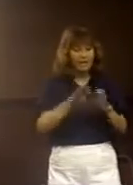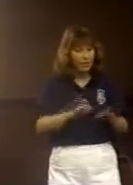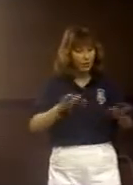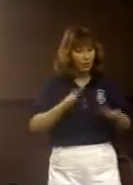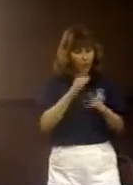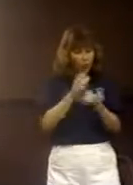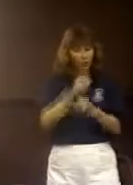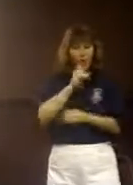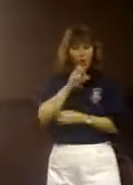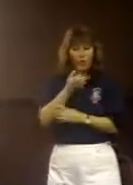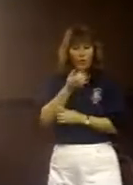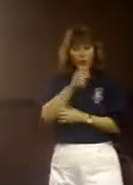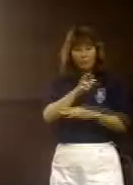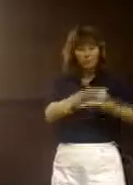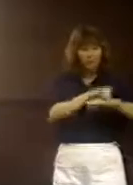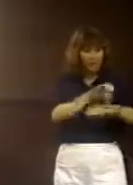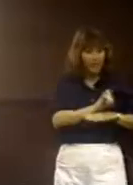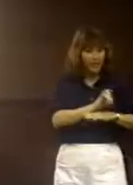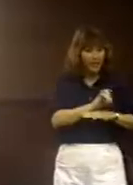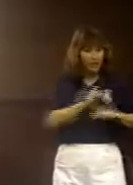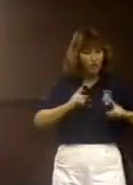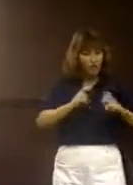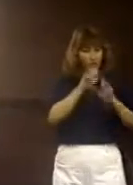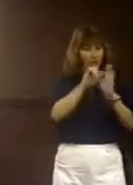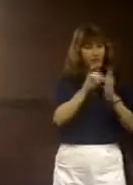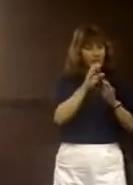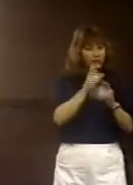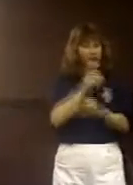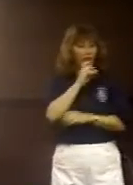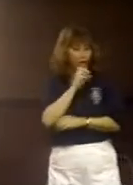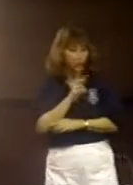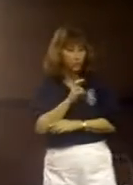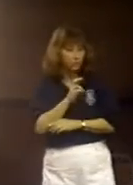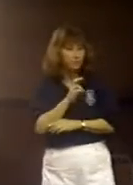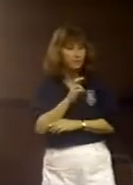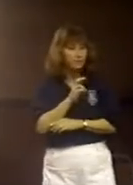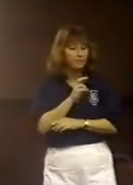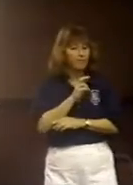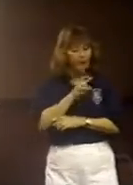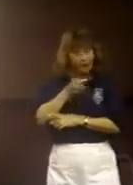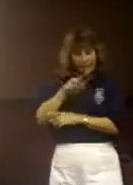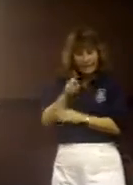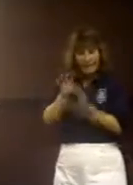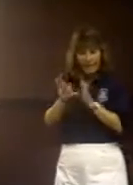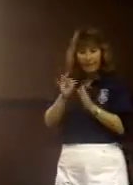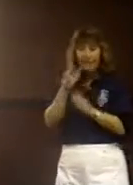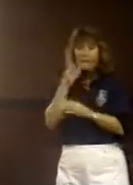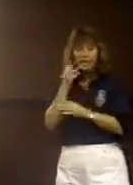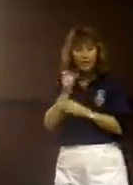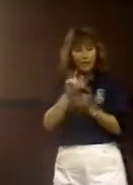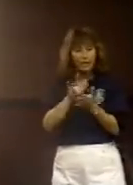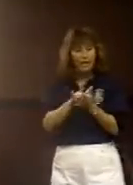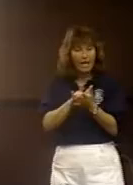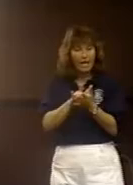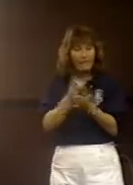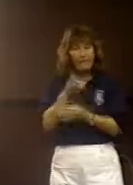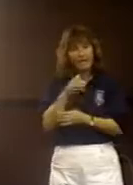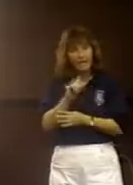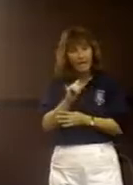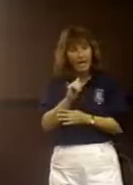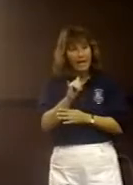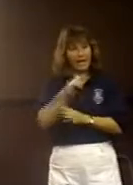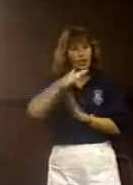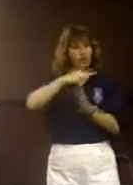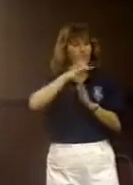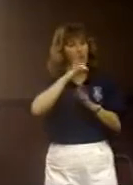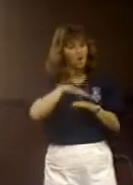children got older, their English complexity got older. A second finding was that they